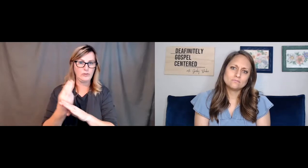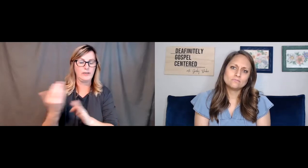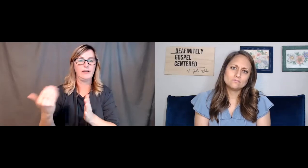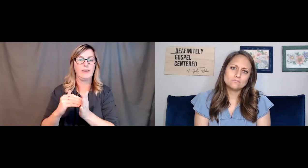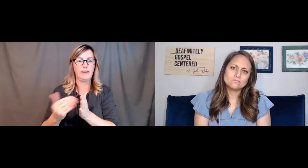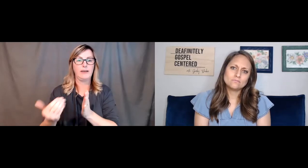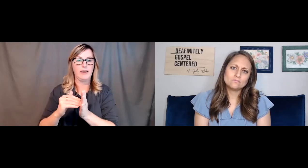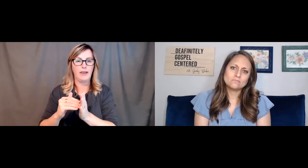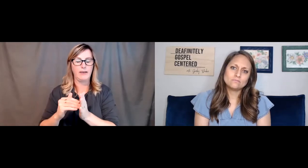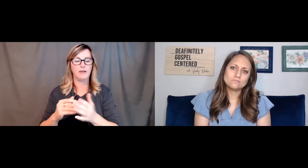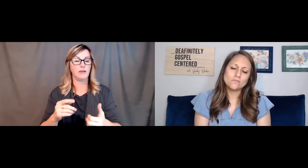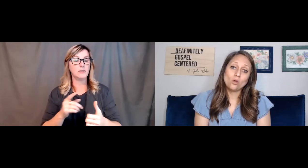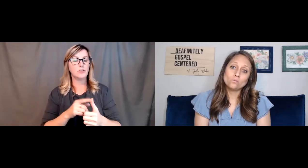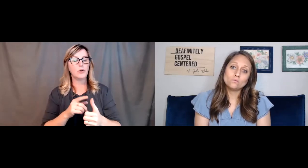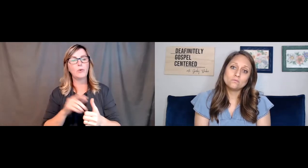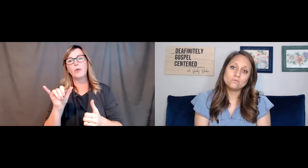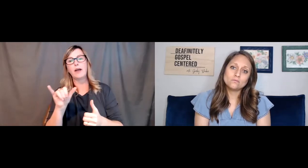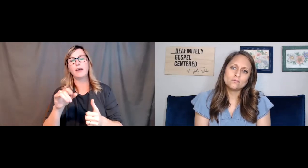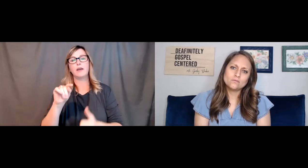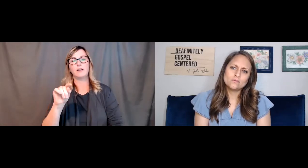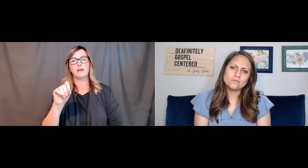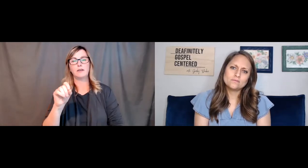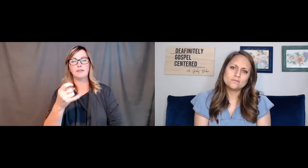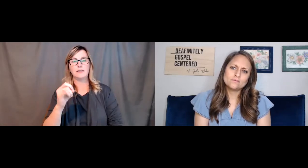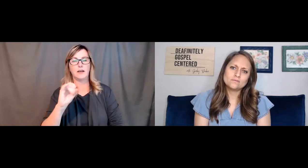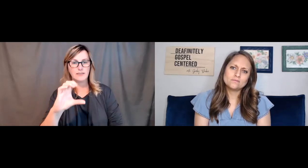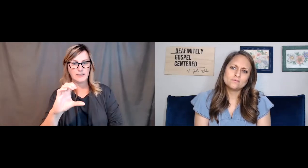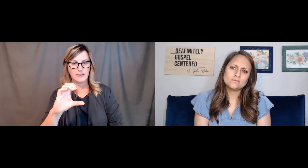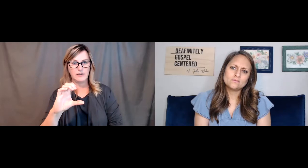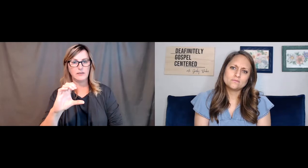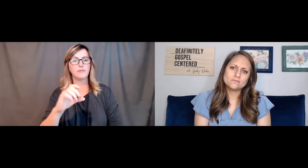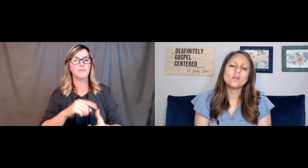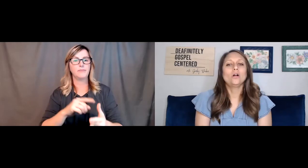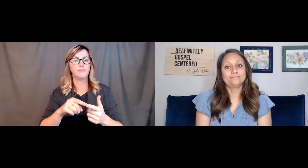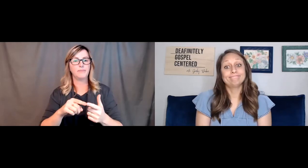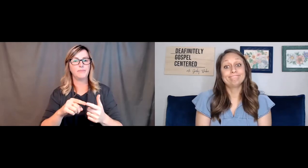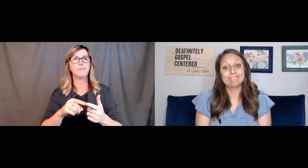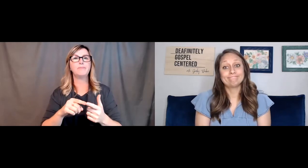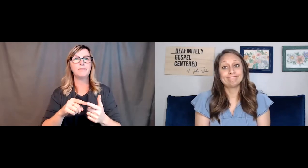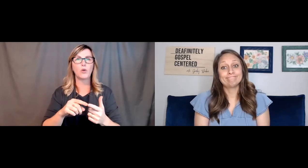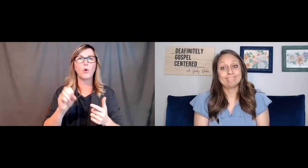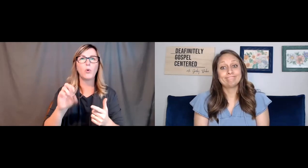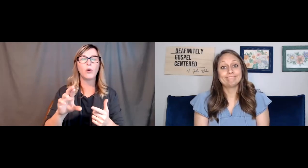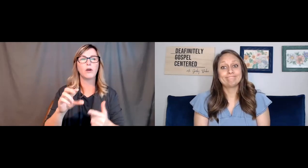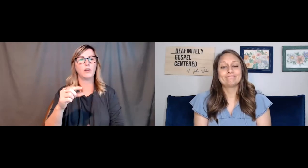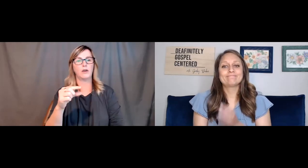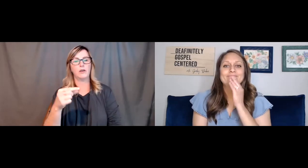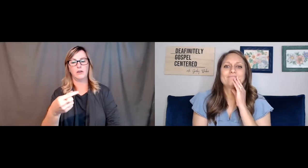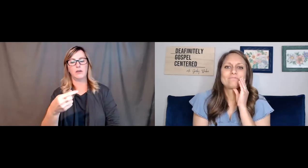words. And they were used often, like toxic. Yeah.